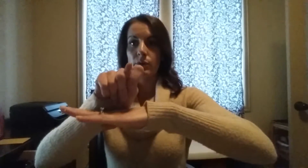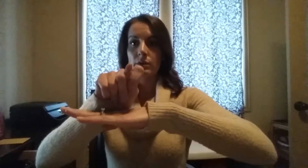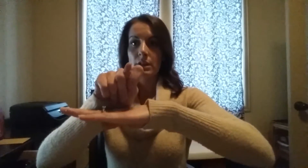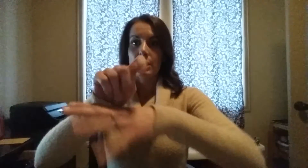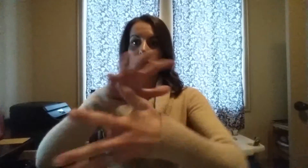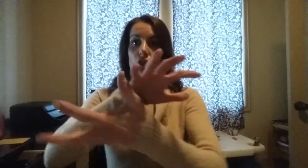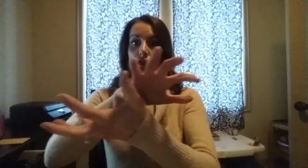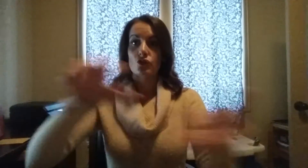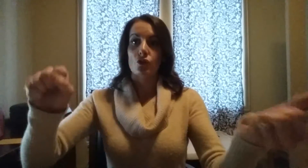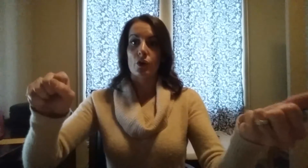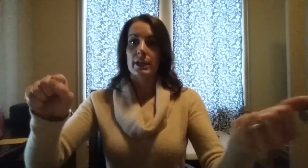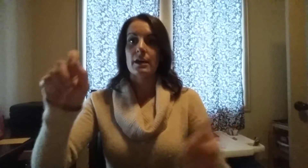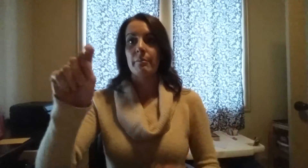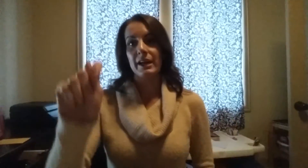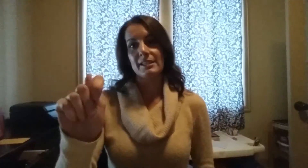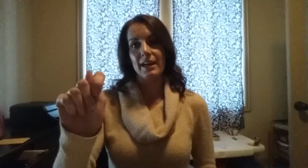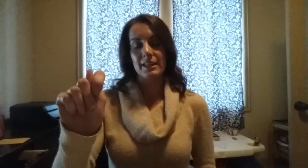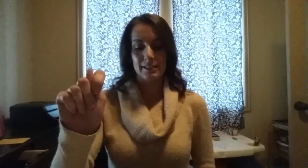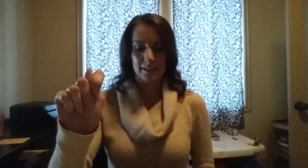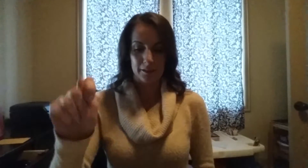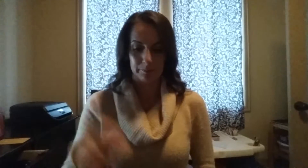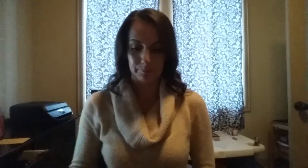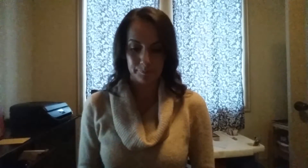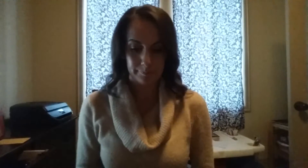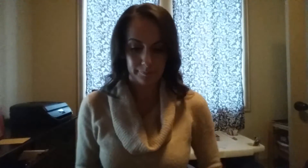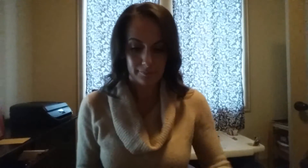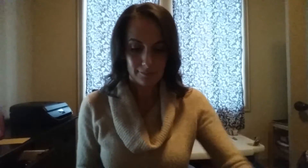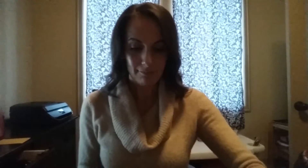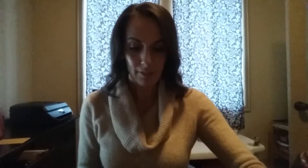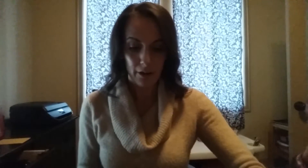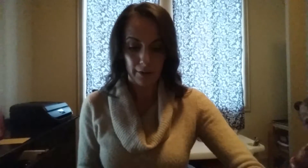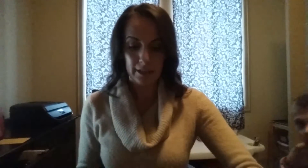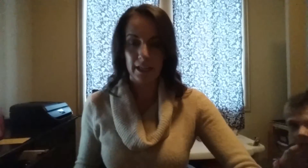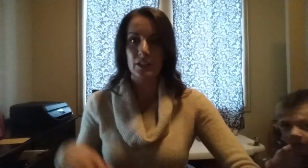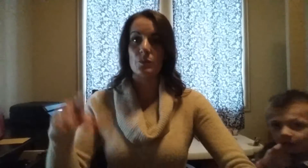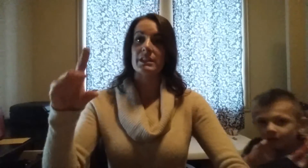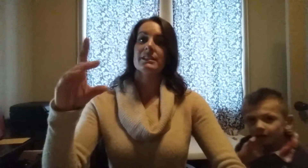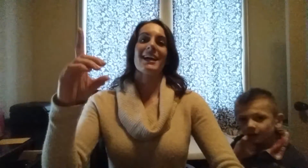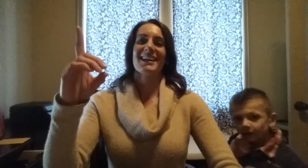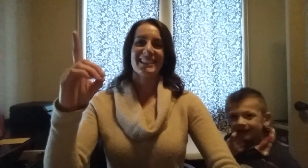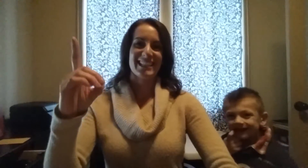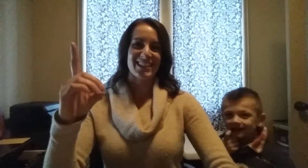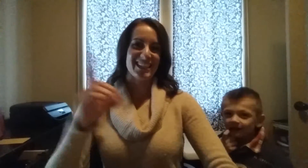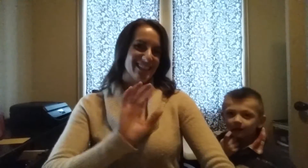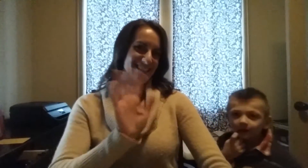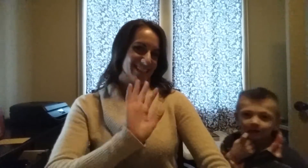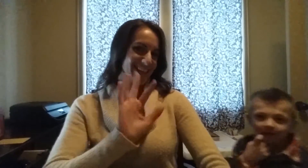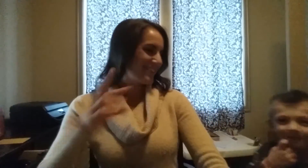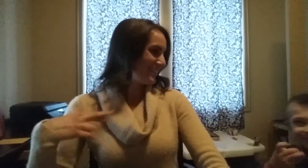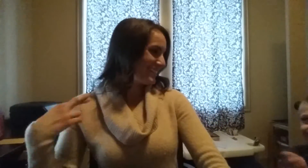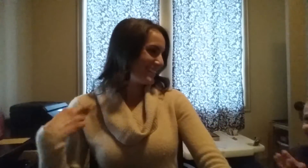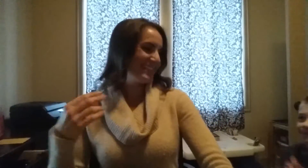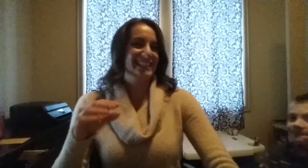temple destroyed by Titus. All right, the next one is Diocletian. Say hi,